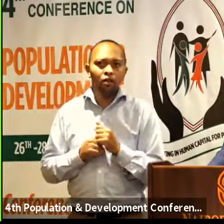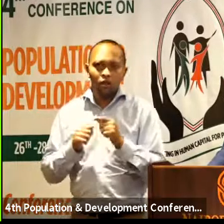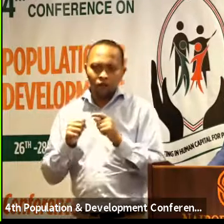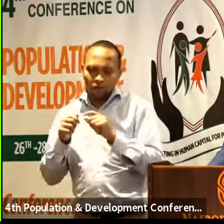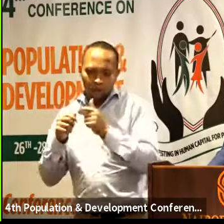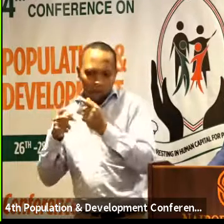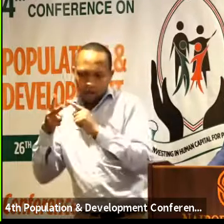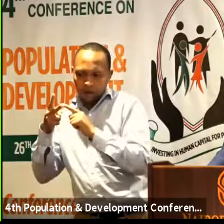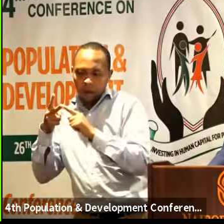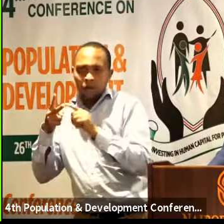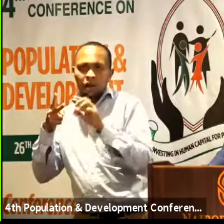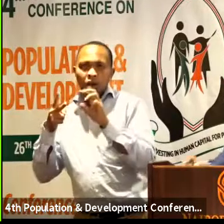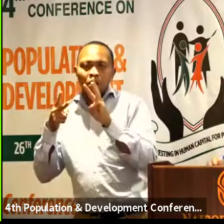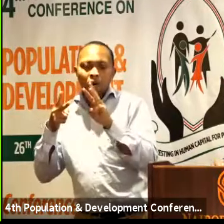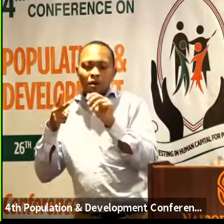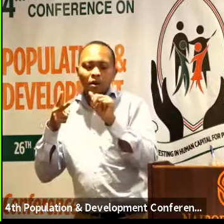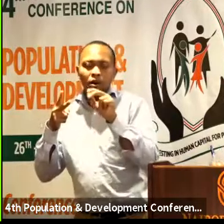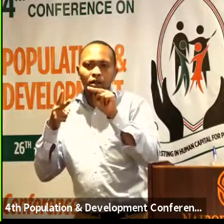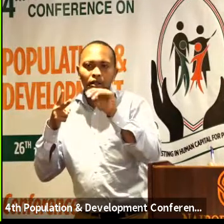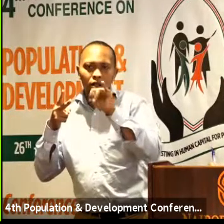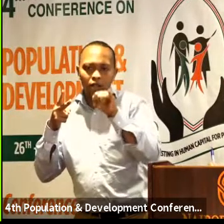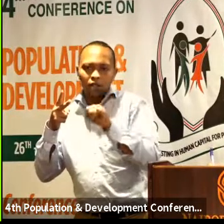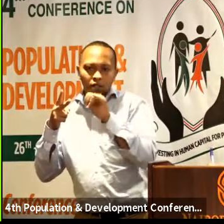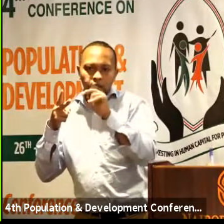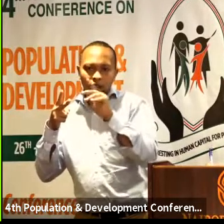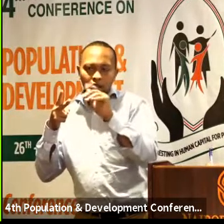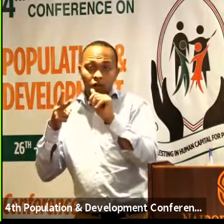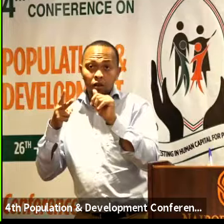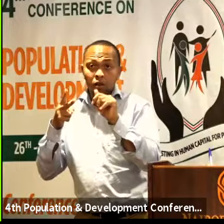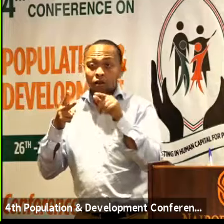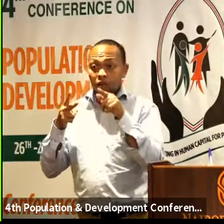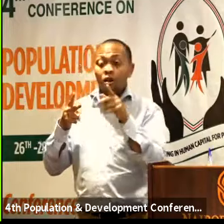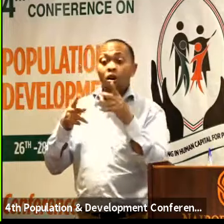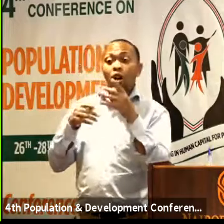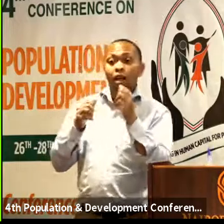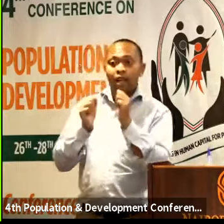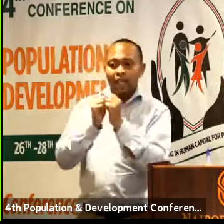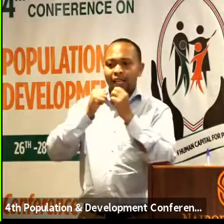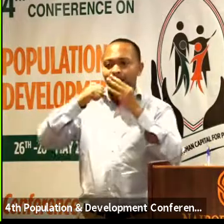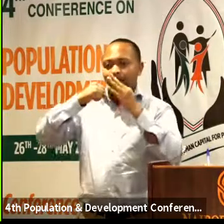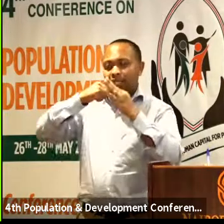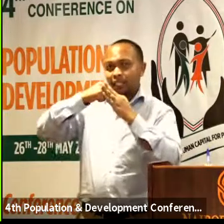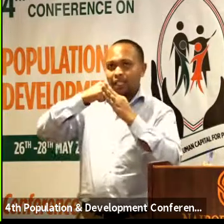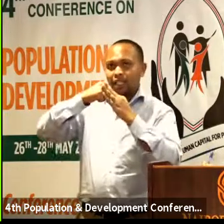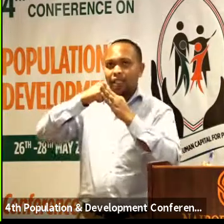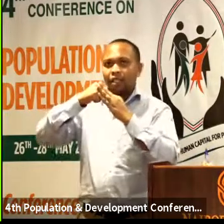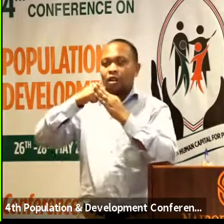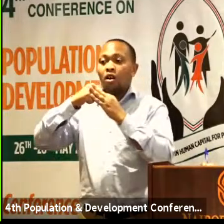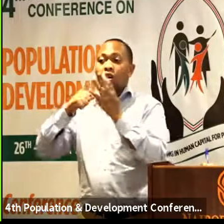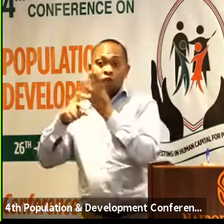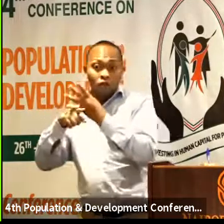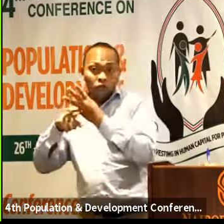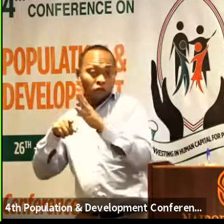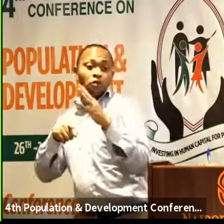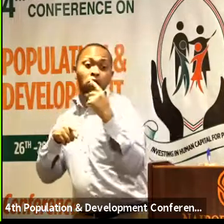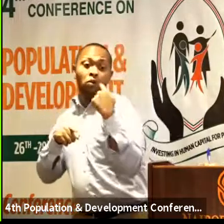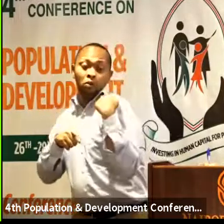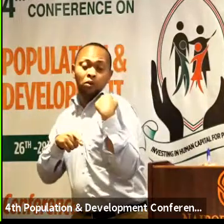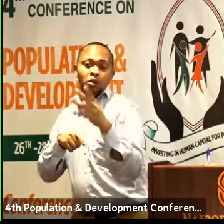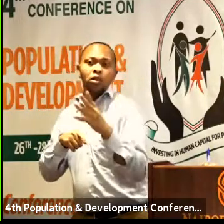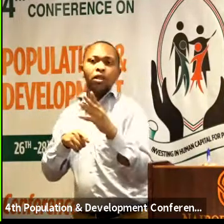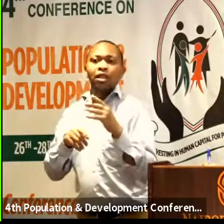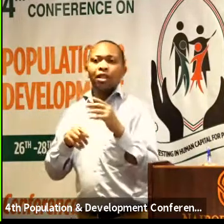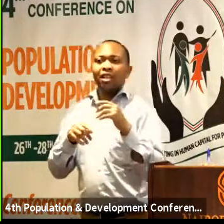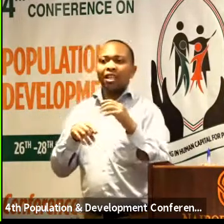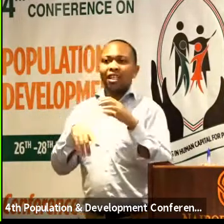Anjiru Kariuki. She's 18-year-old, a Form 4 leaver with an A- from Modality. This is the lady who was trending in the social